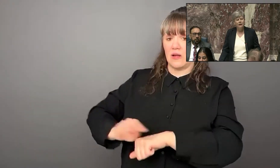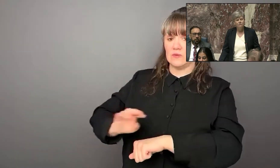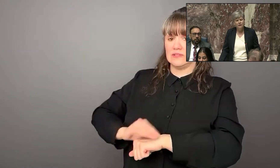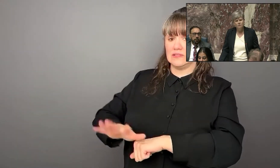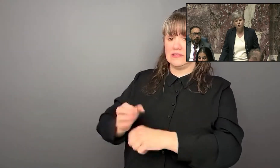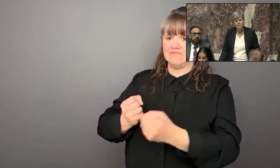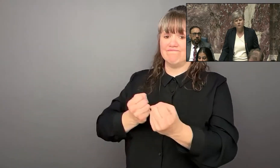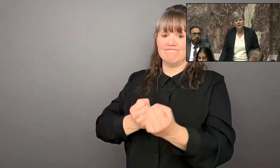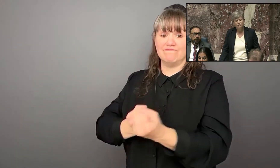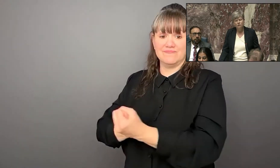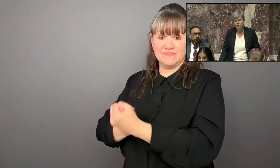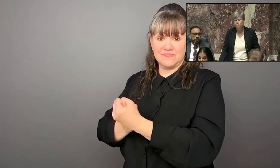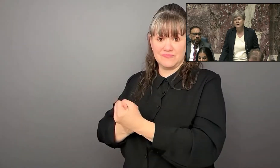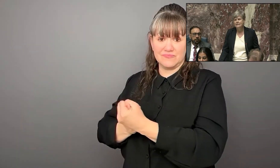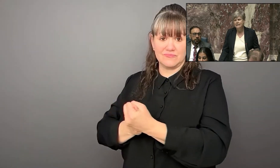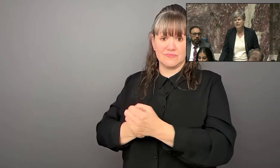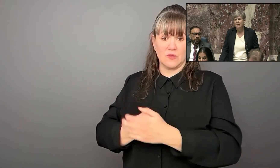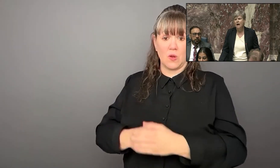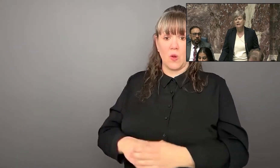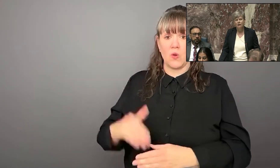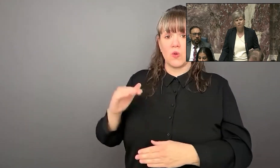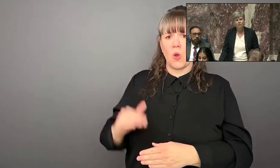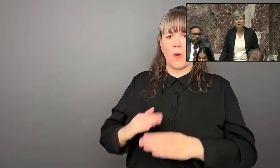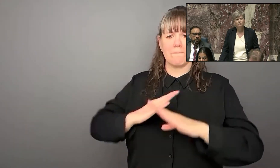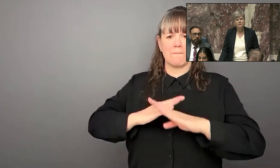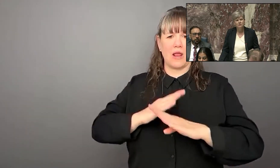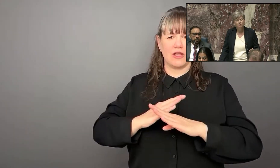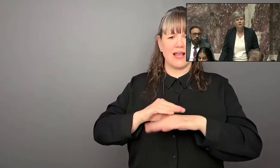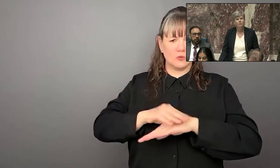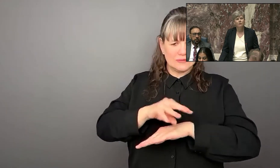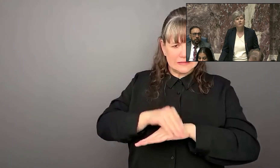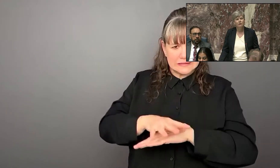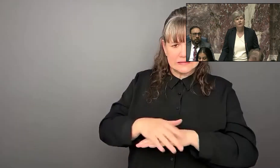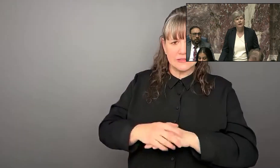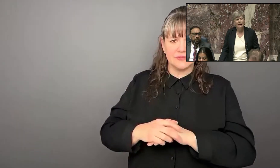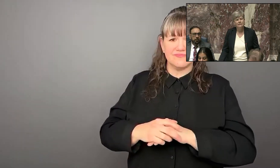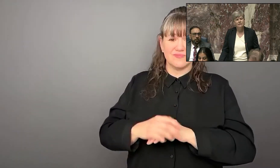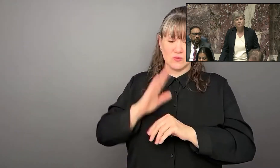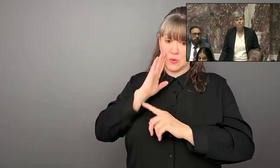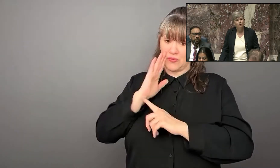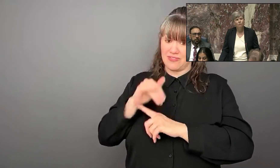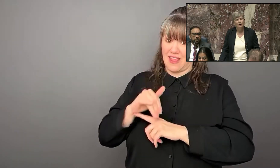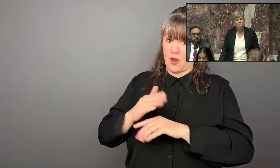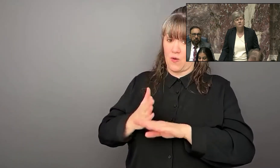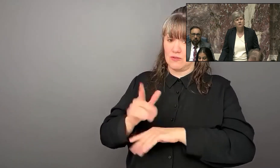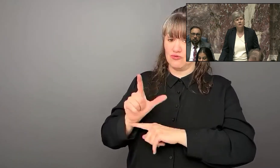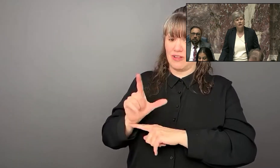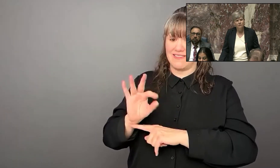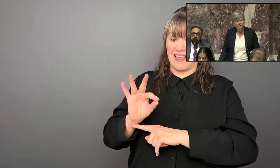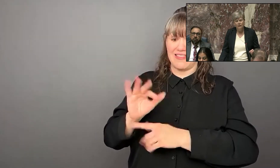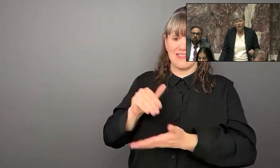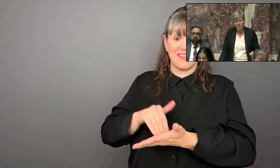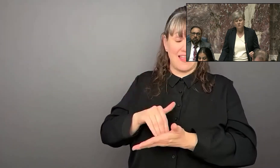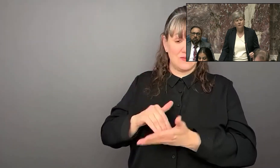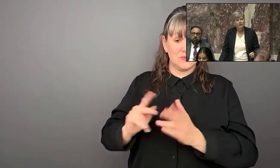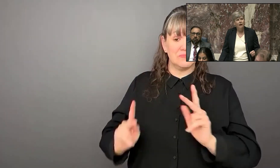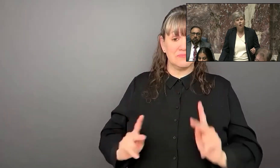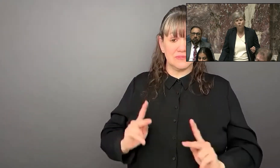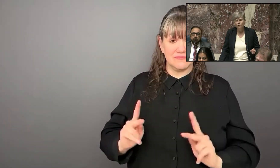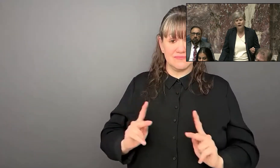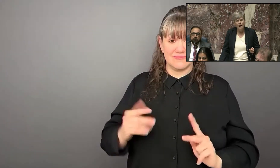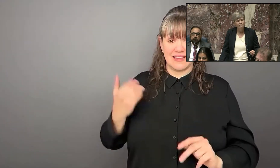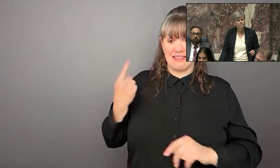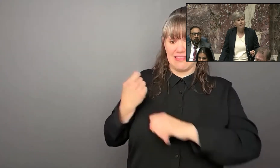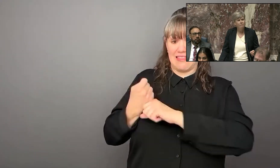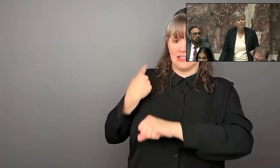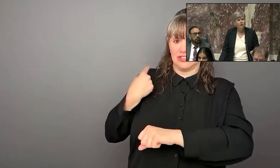counseling. In fact, Mr. Speaker, last year over 29,000 people accessed our programs in counseling.